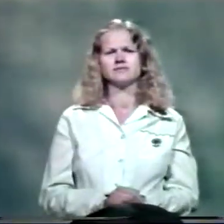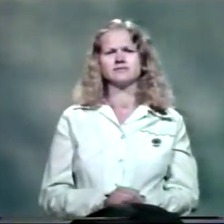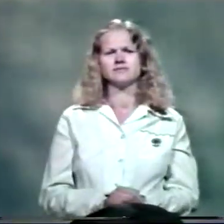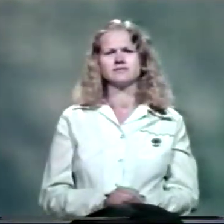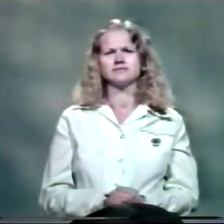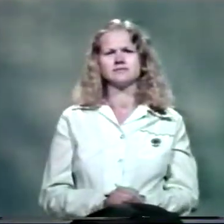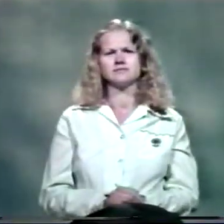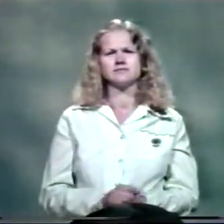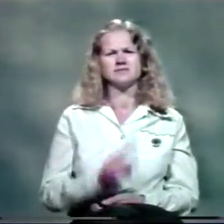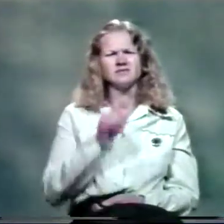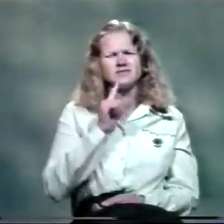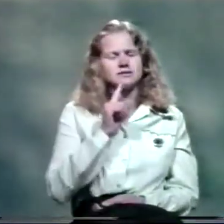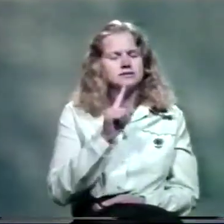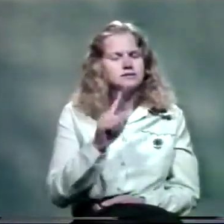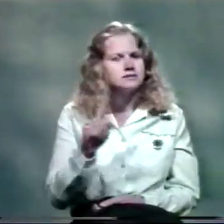very deaf.